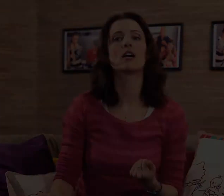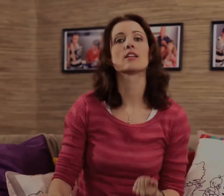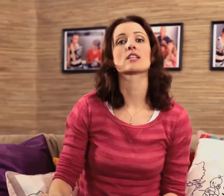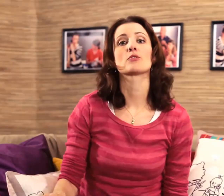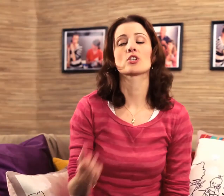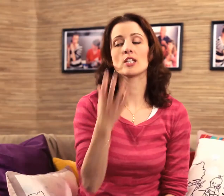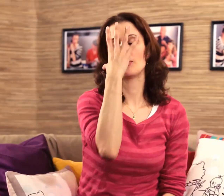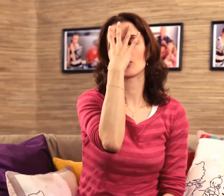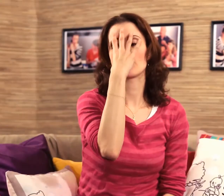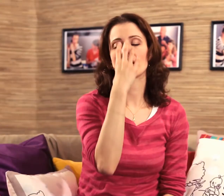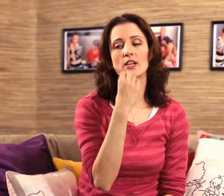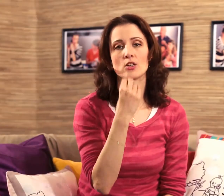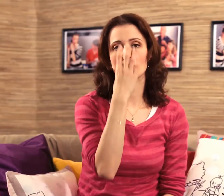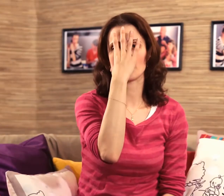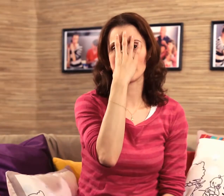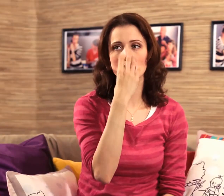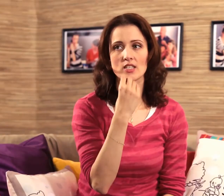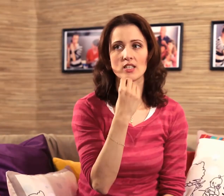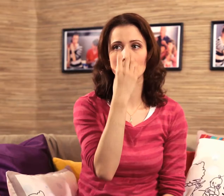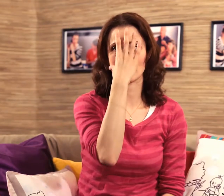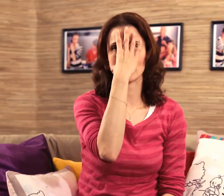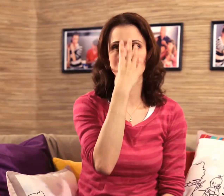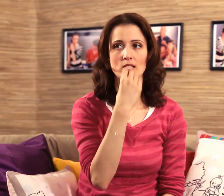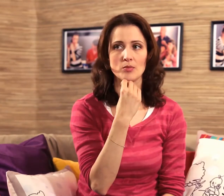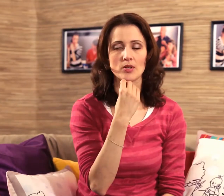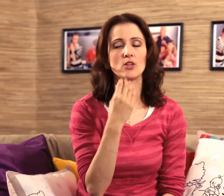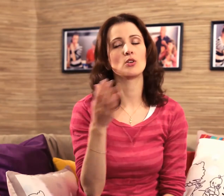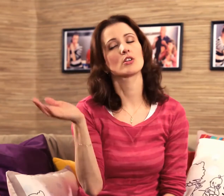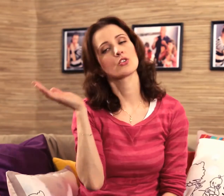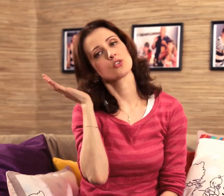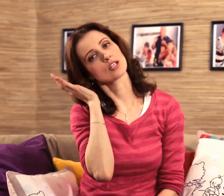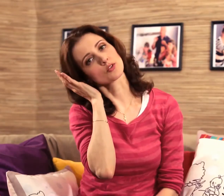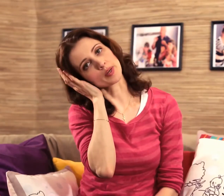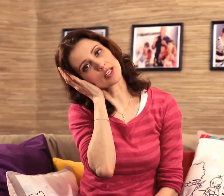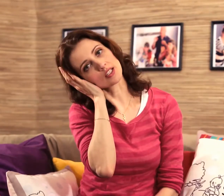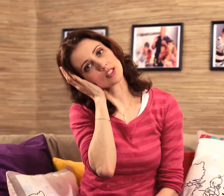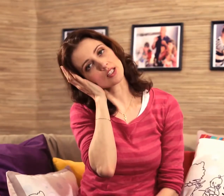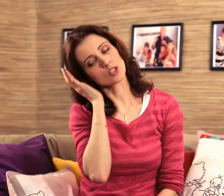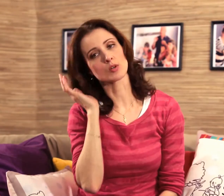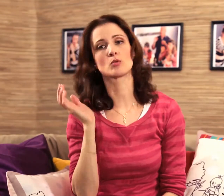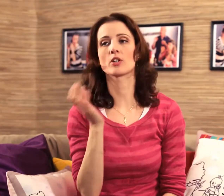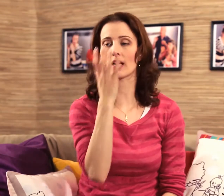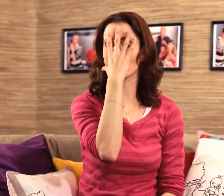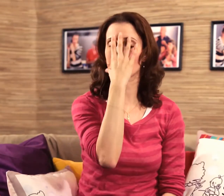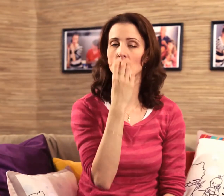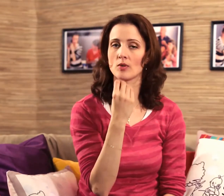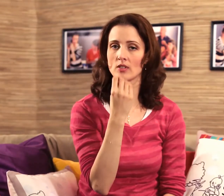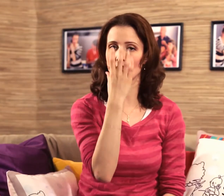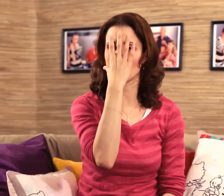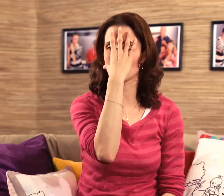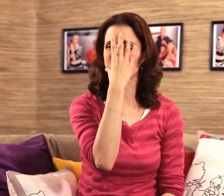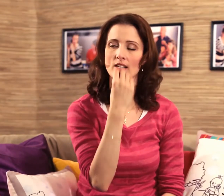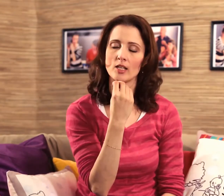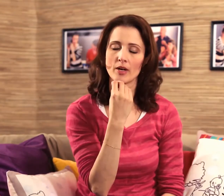The sign for sleep, you run your hand over your face. That's sleep. You can also use the sign for bed. Either one will work. I like this one slightly better